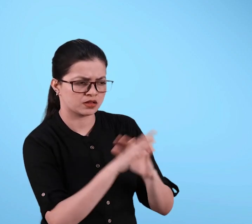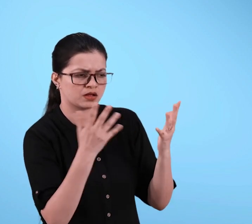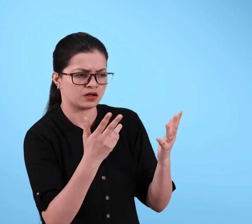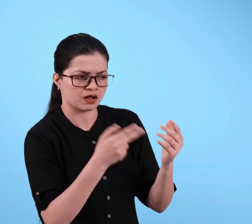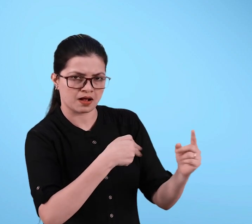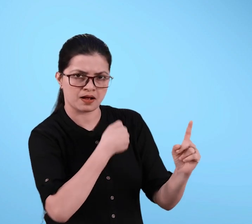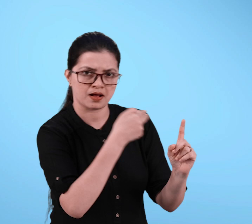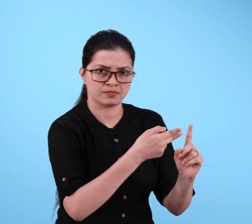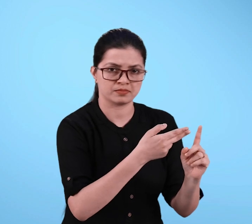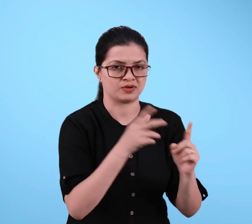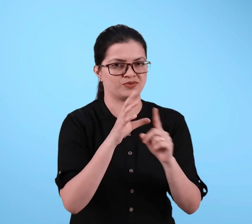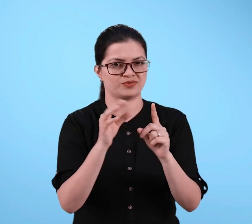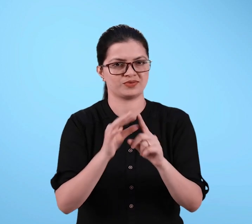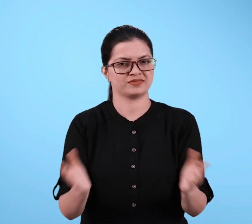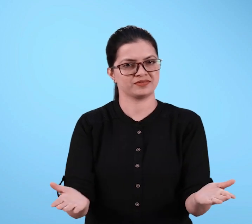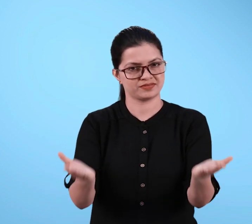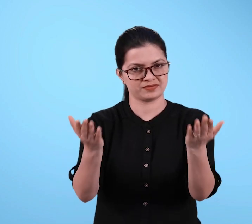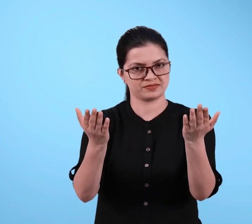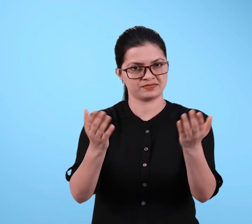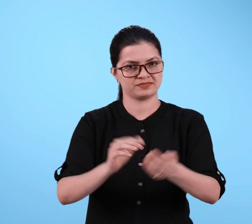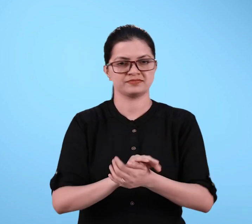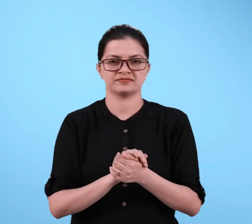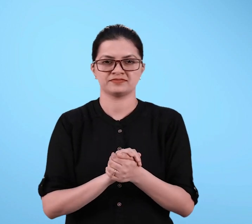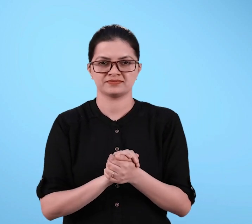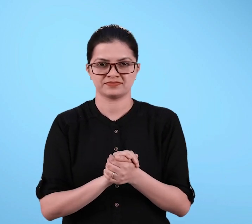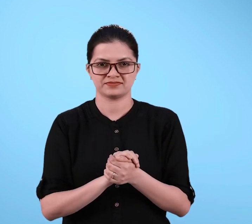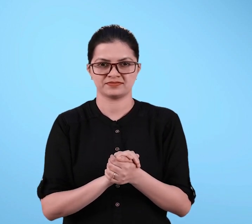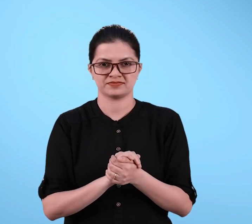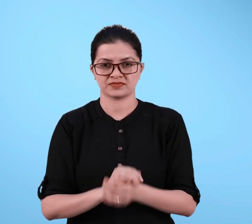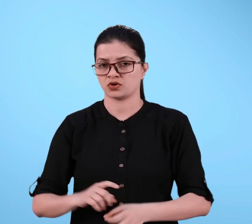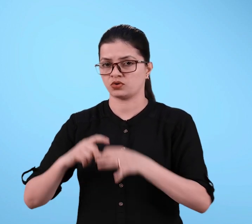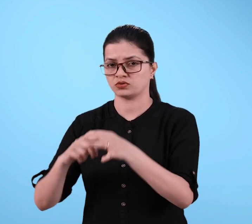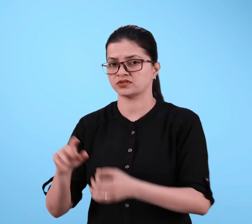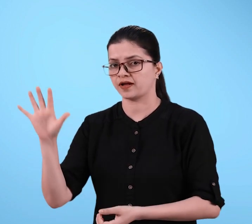Five. Name two items that are made from coconut 5. fiber.